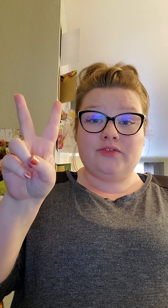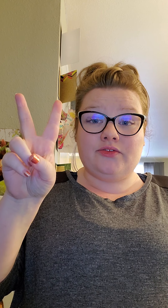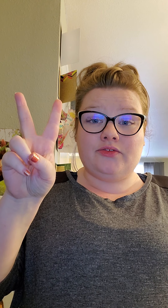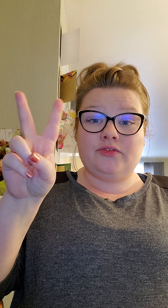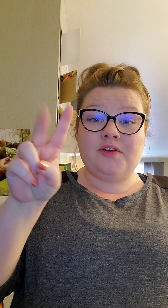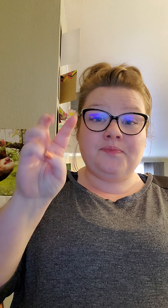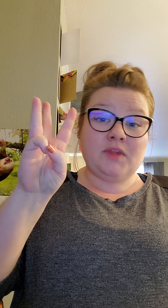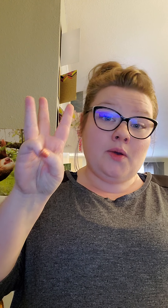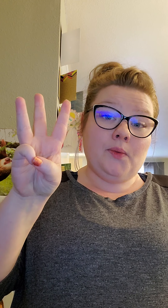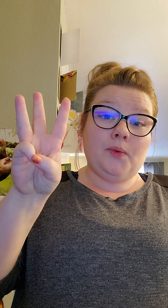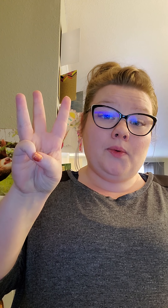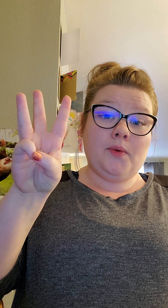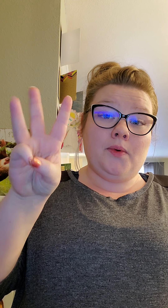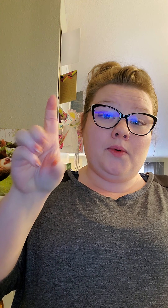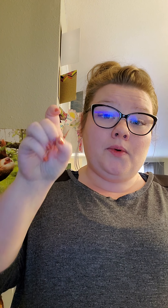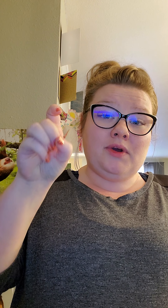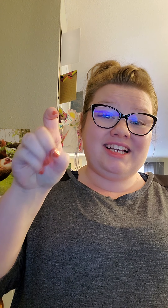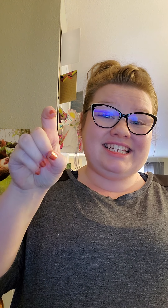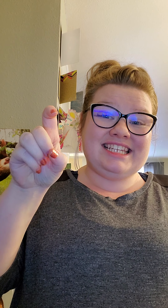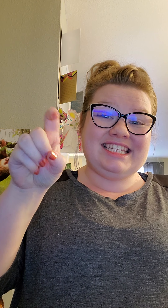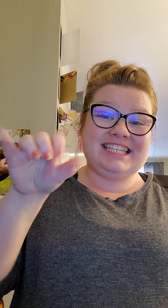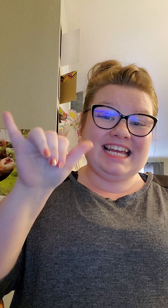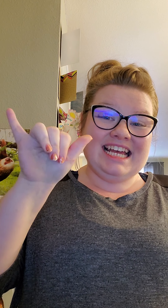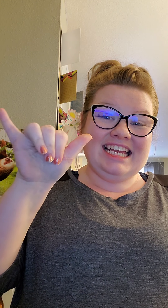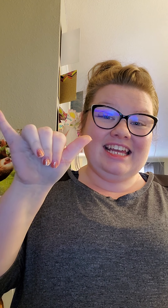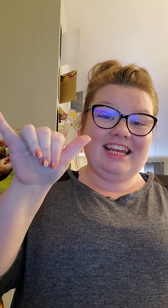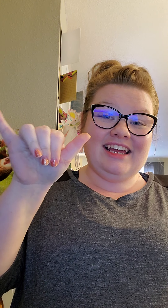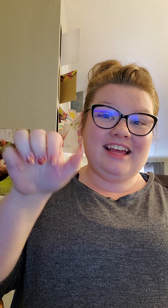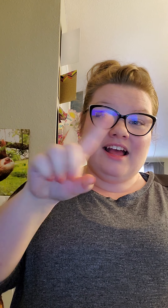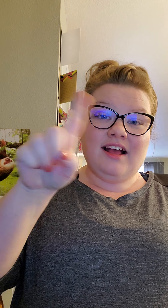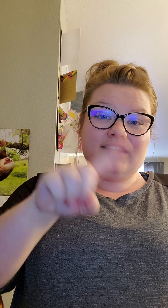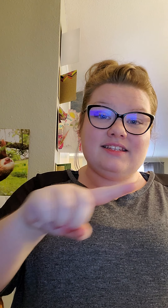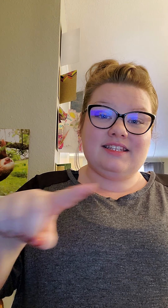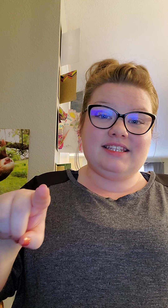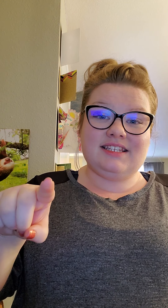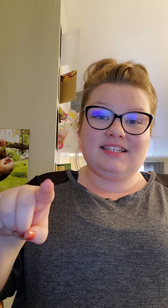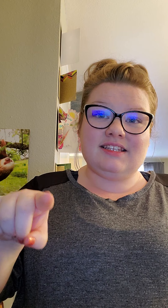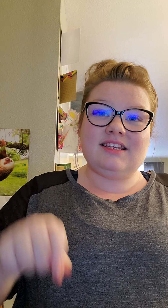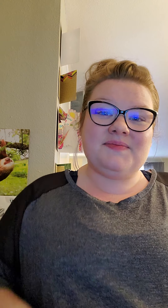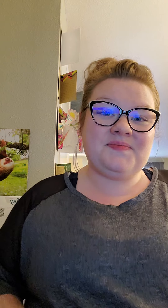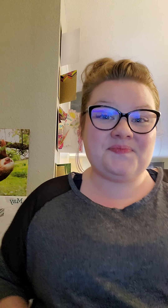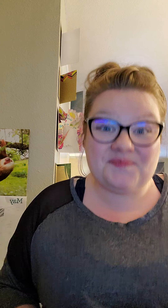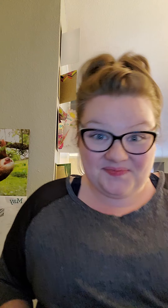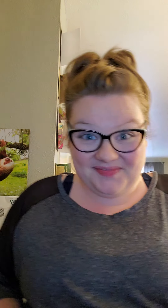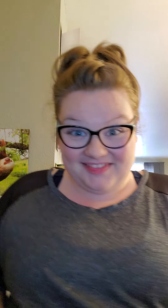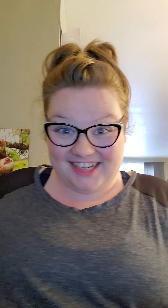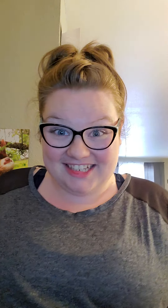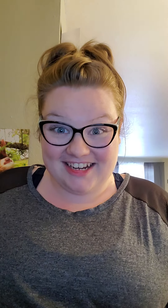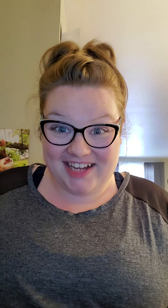v, o, x, y, z. Nice job.